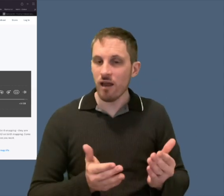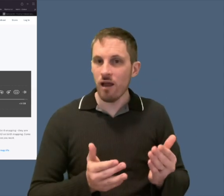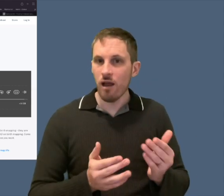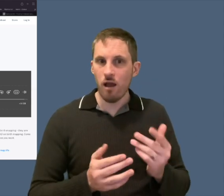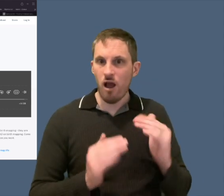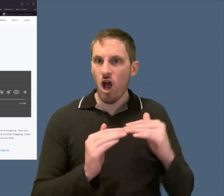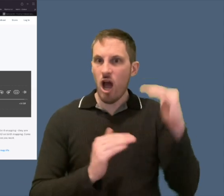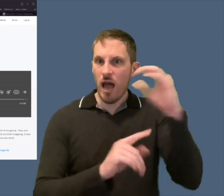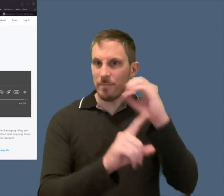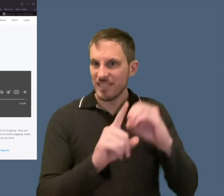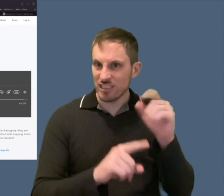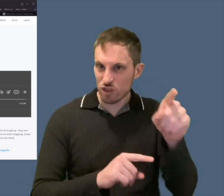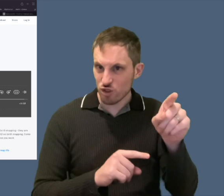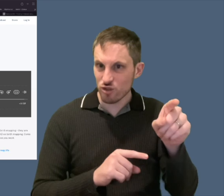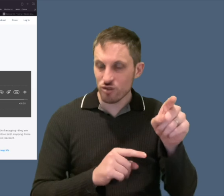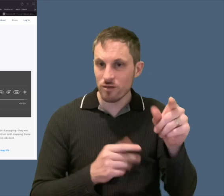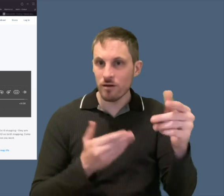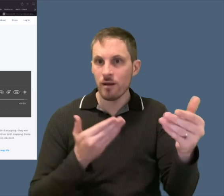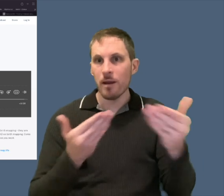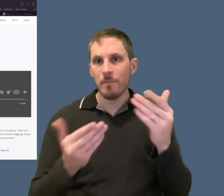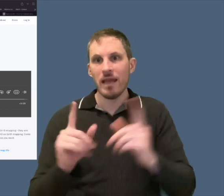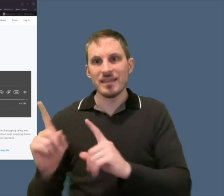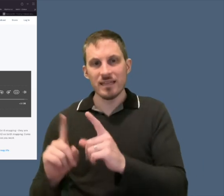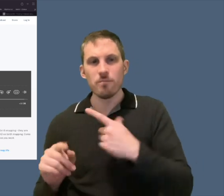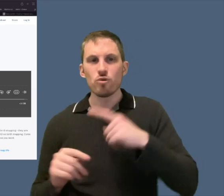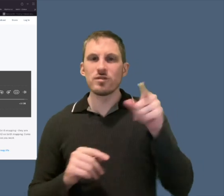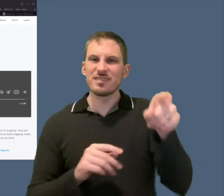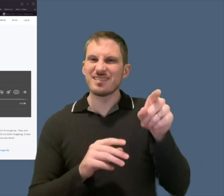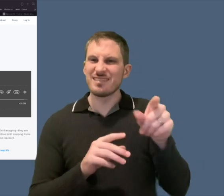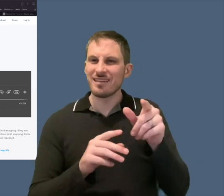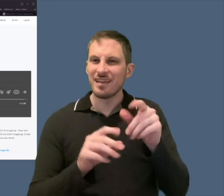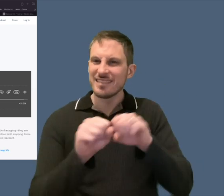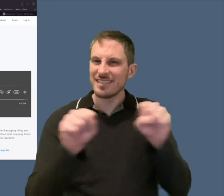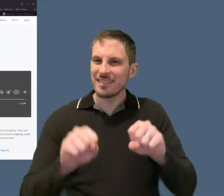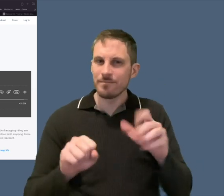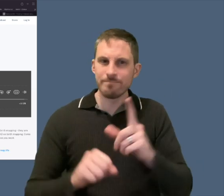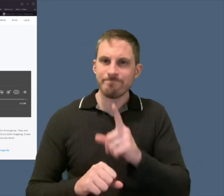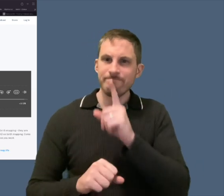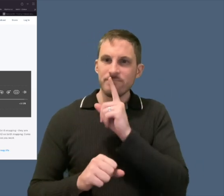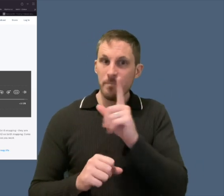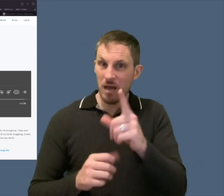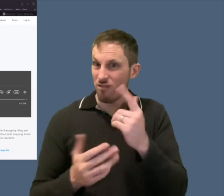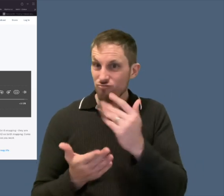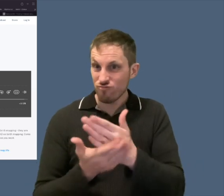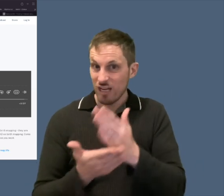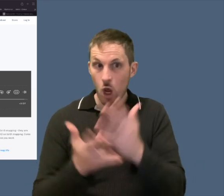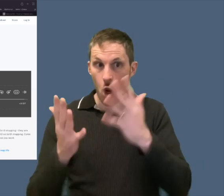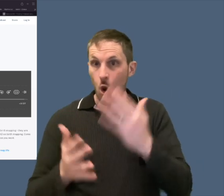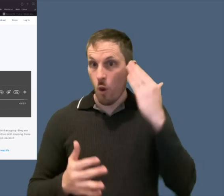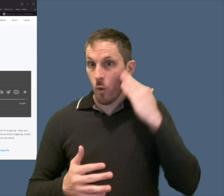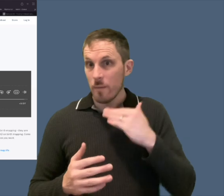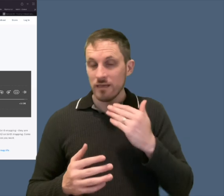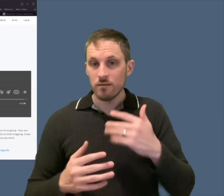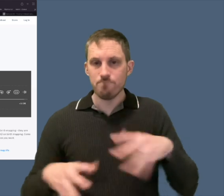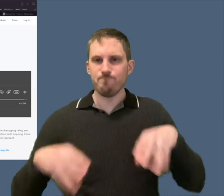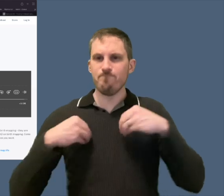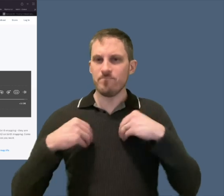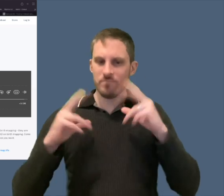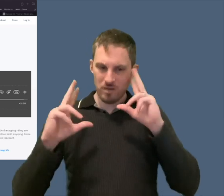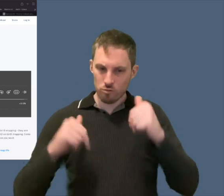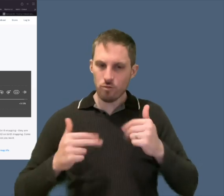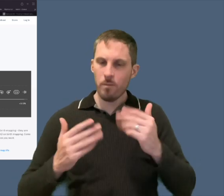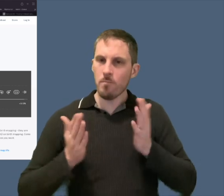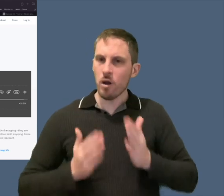this, is rather low, because the system doesn't by default give us that information. It gives us the induction